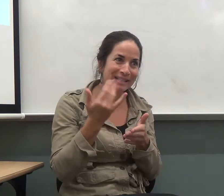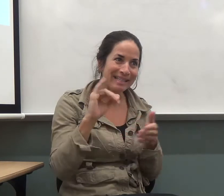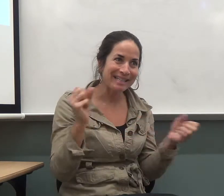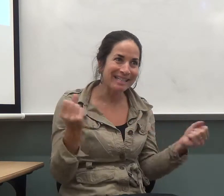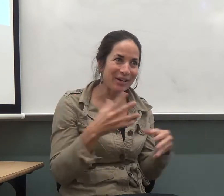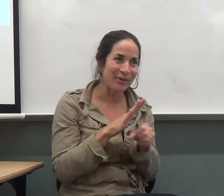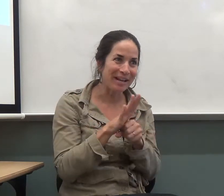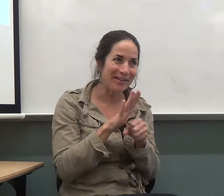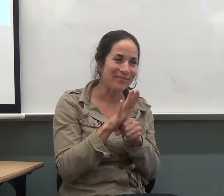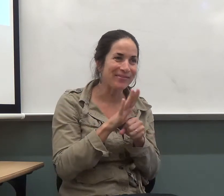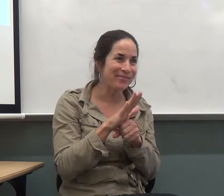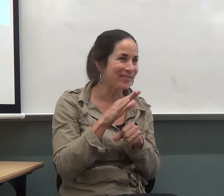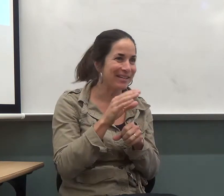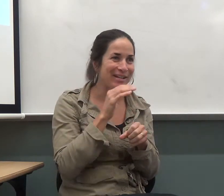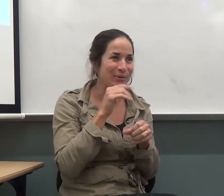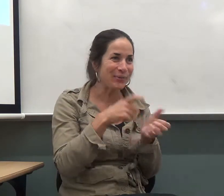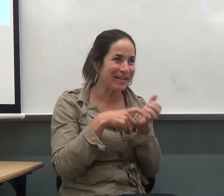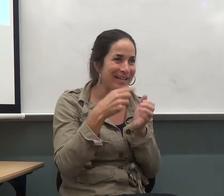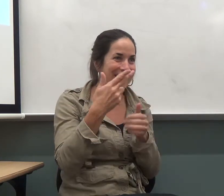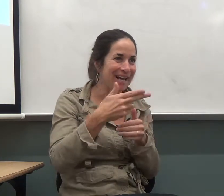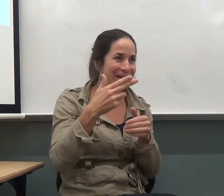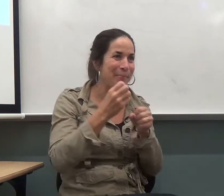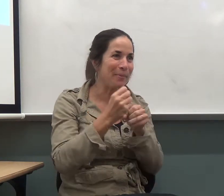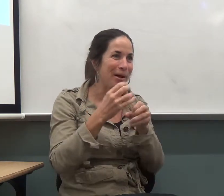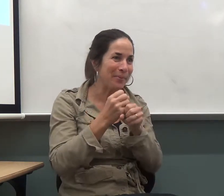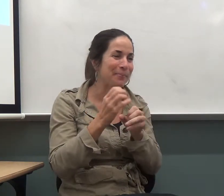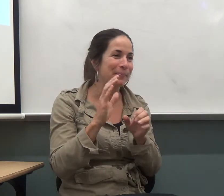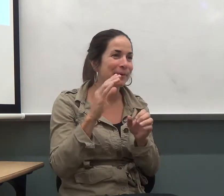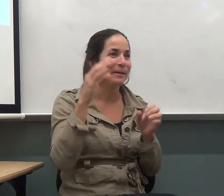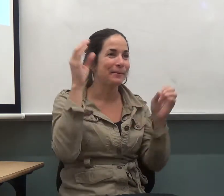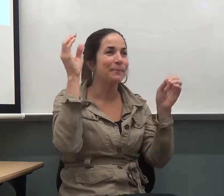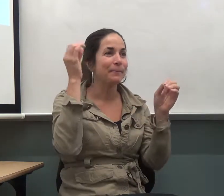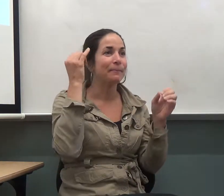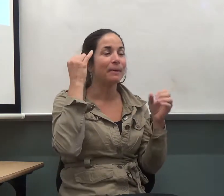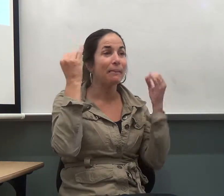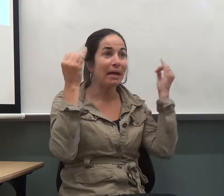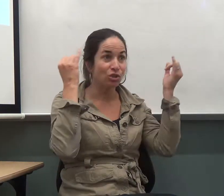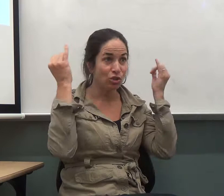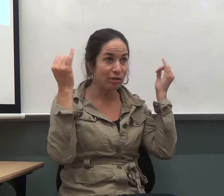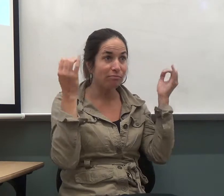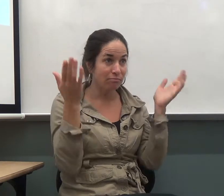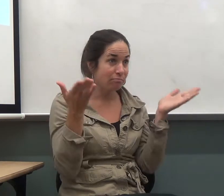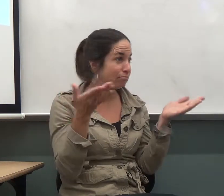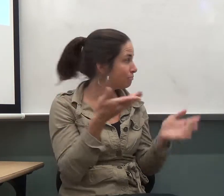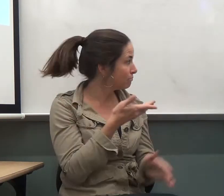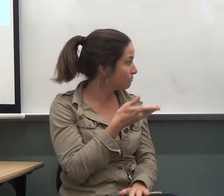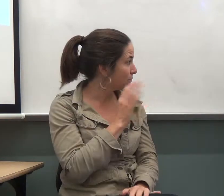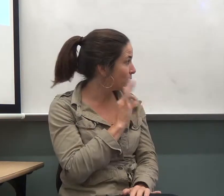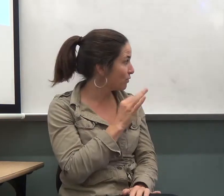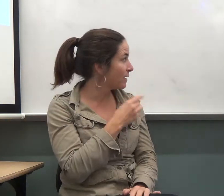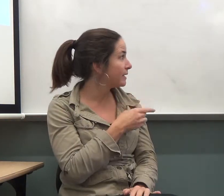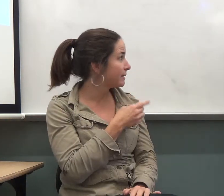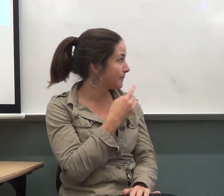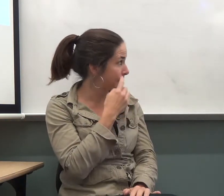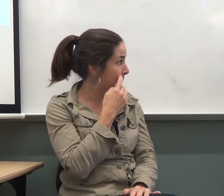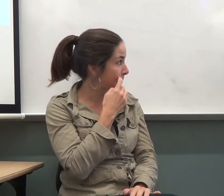to see a gun or a bomb. All right, so imagine. So look what I've done. What I've created here, guys, is I've created the